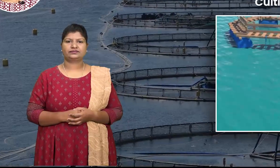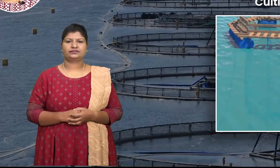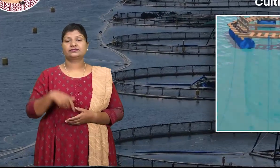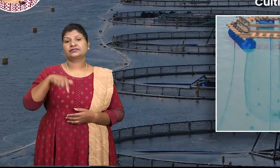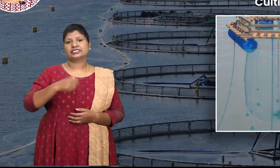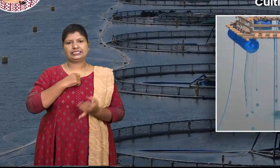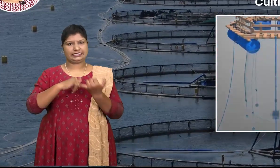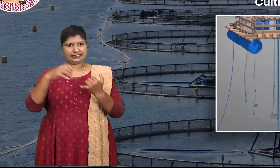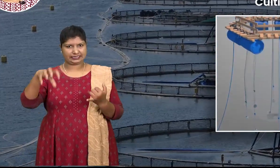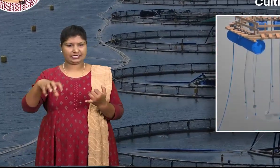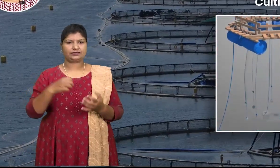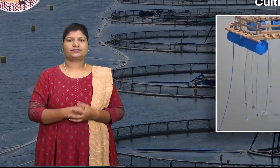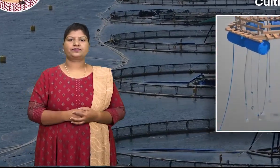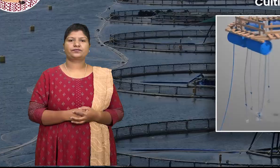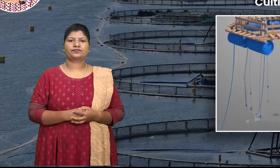In our state,